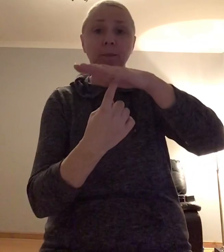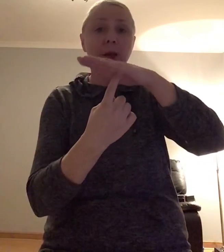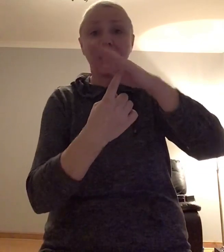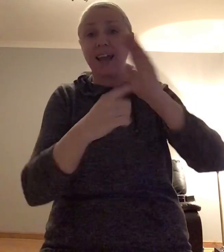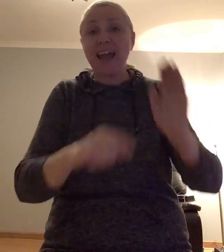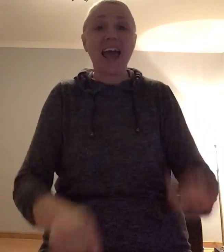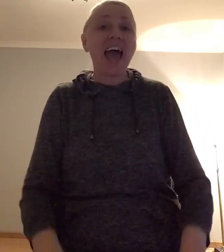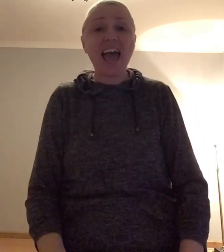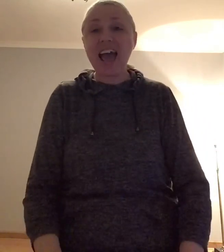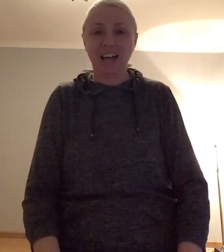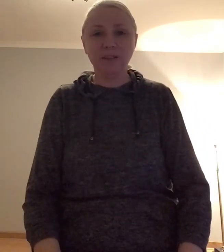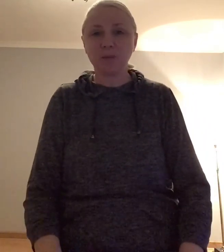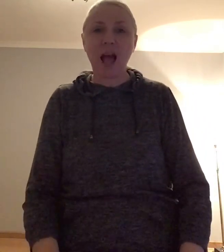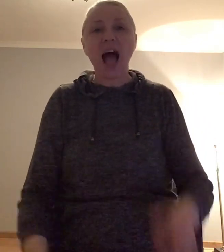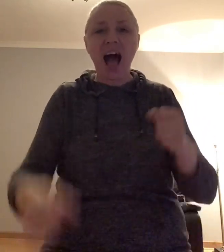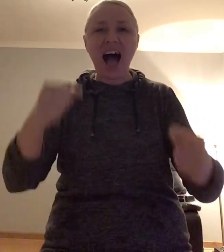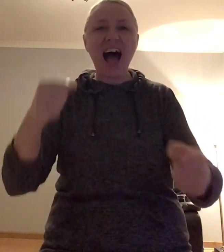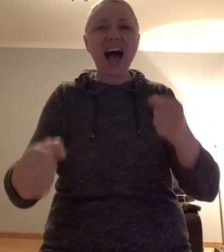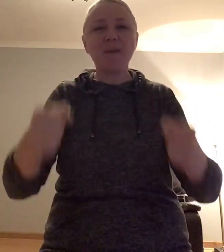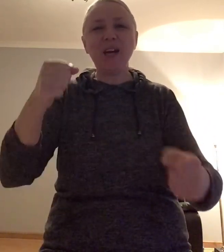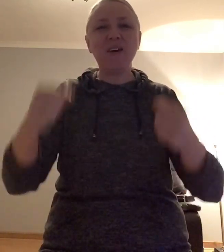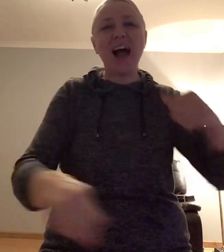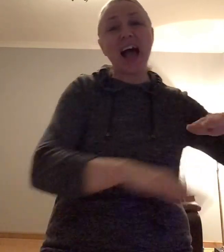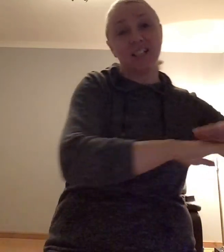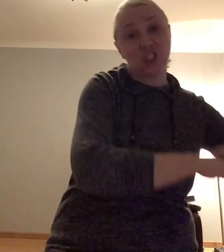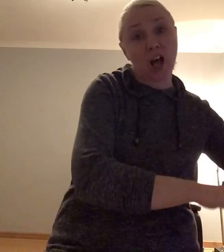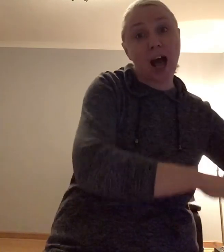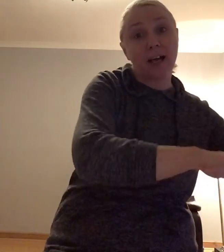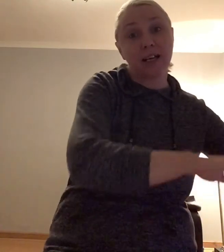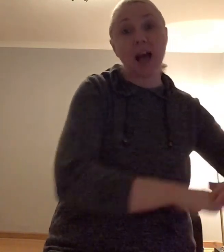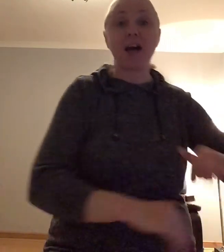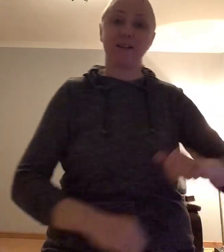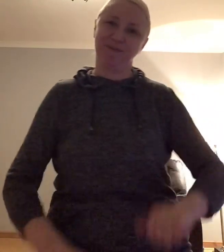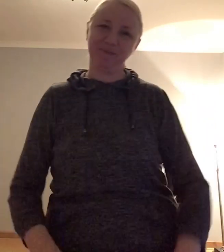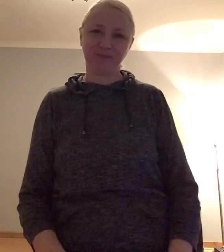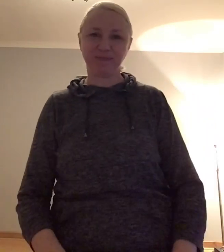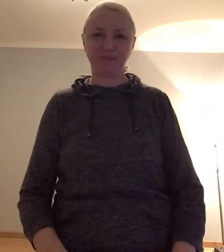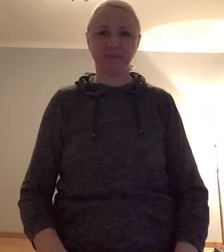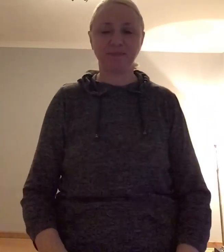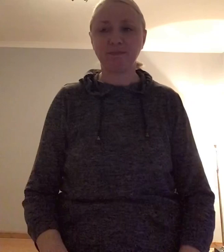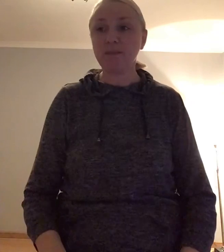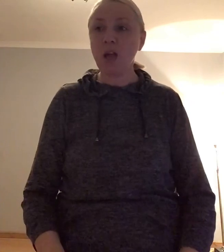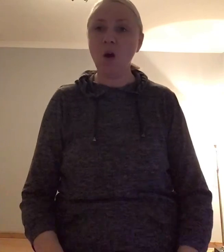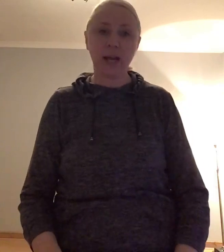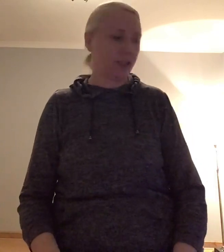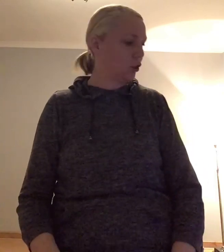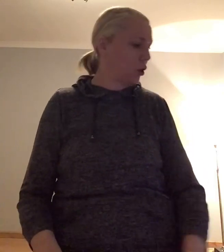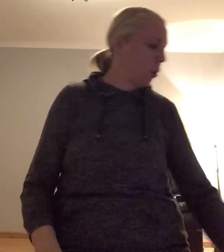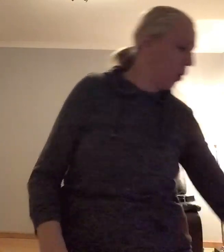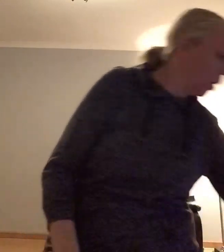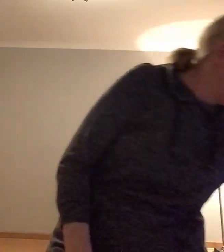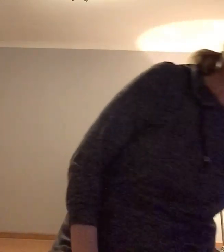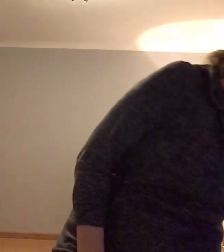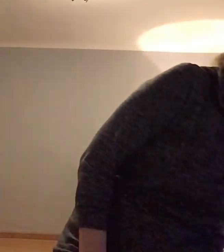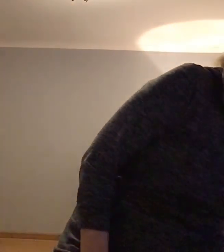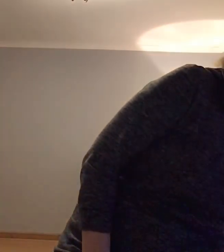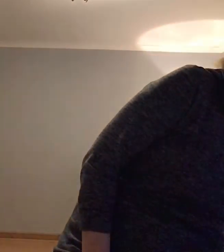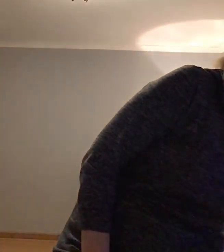someone. Yeah, I'll be riding shotgun. Okay, so we're going to do